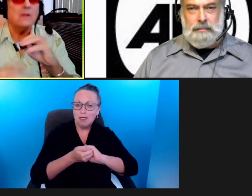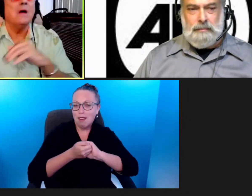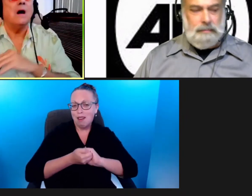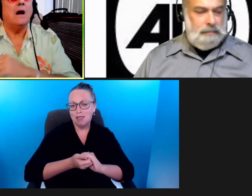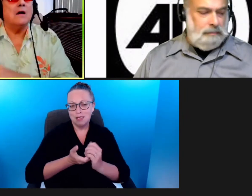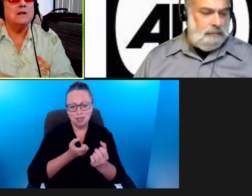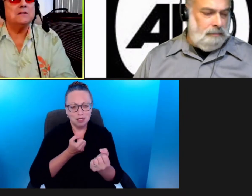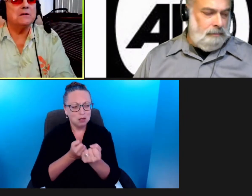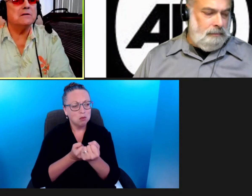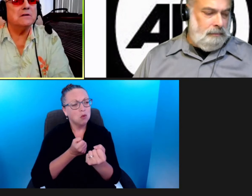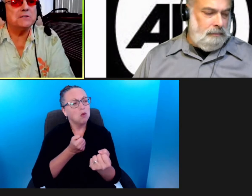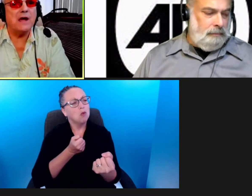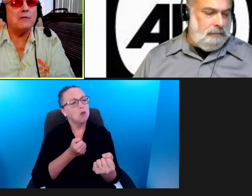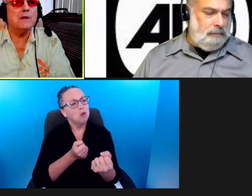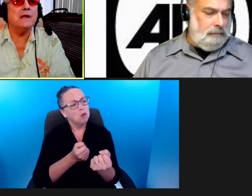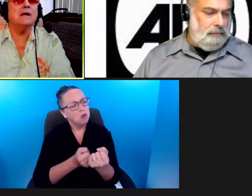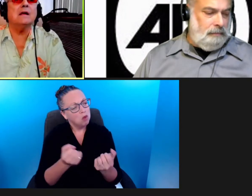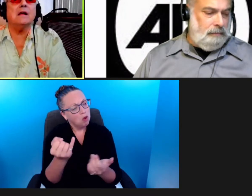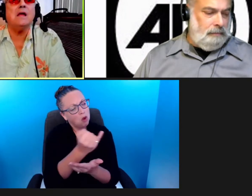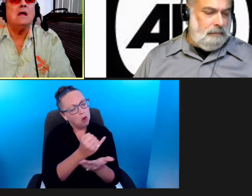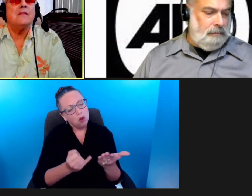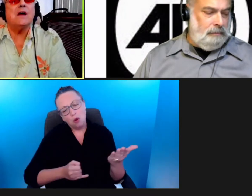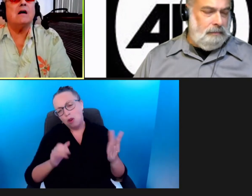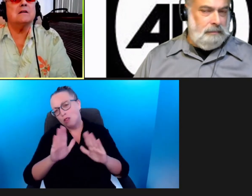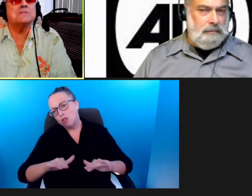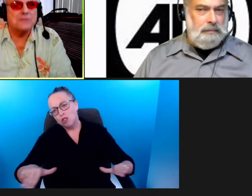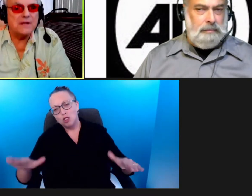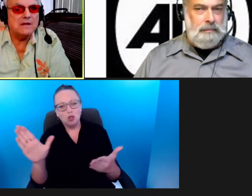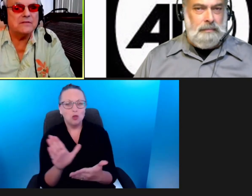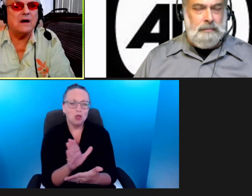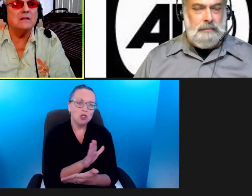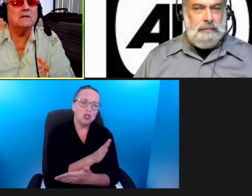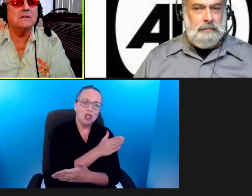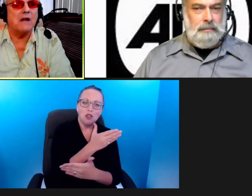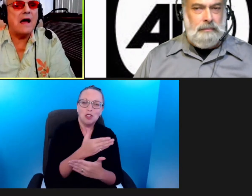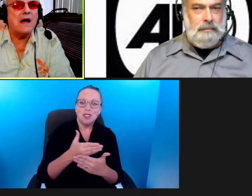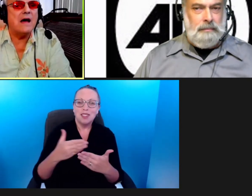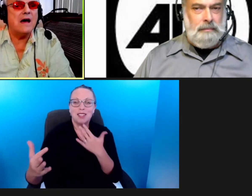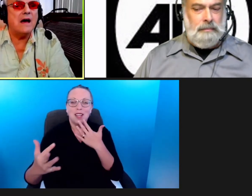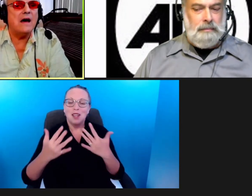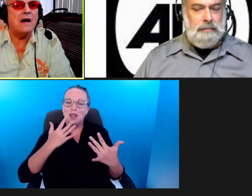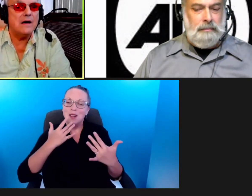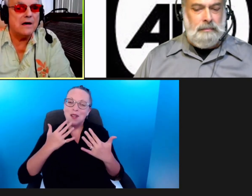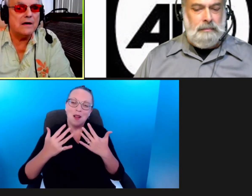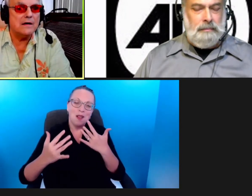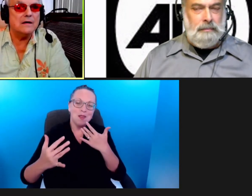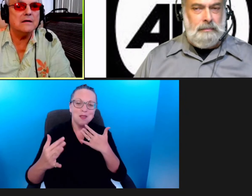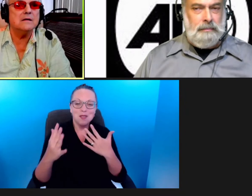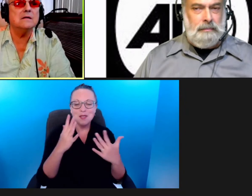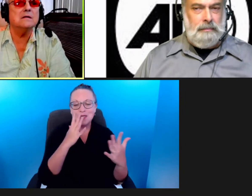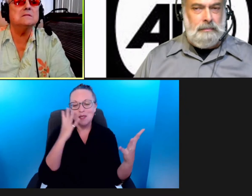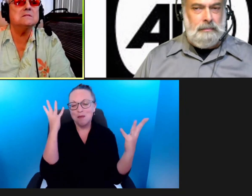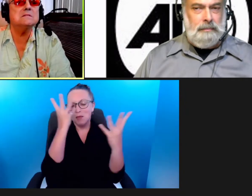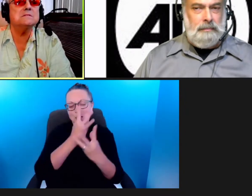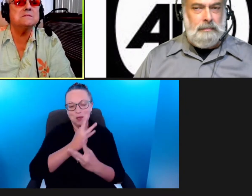hands. Art in children sharing the artistry of colored crafts.